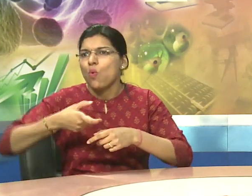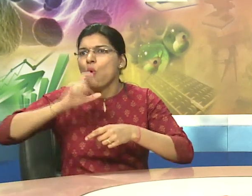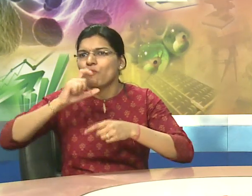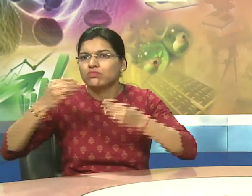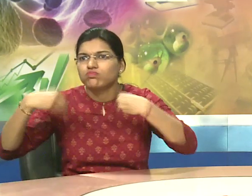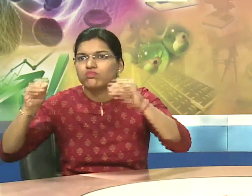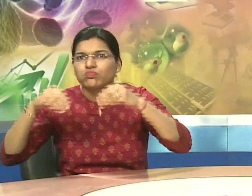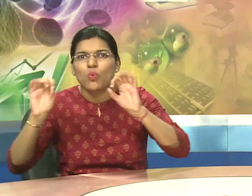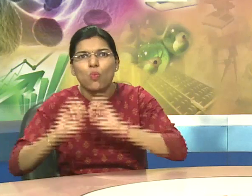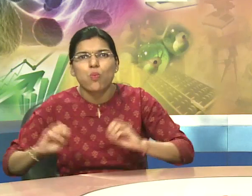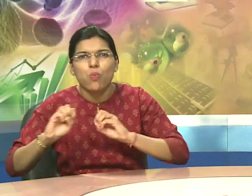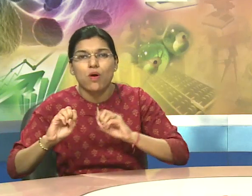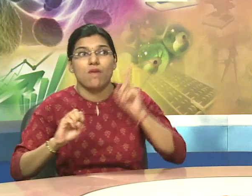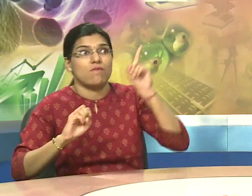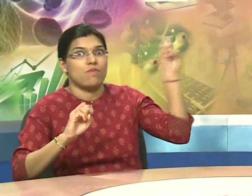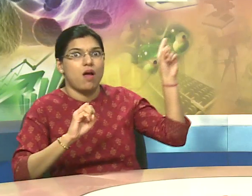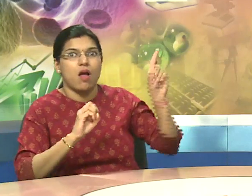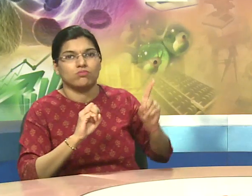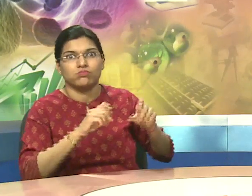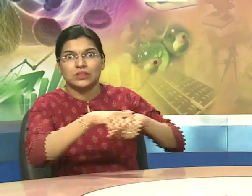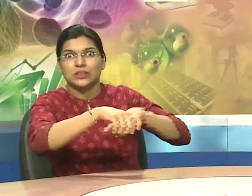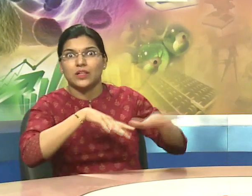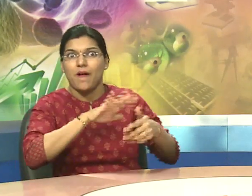want coffee, but there is a no seller of